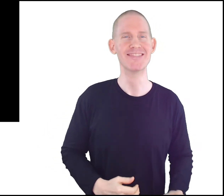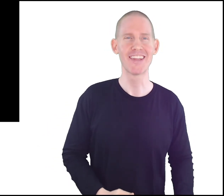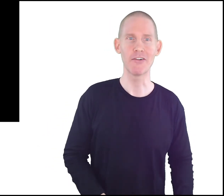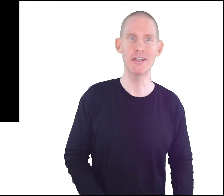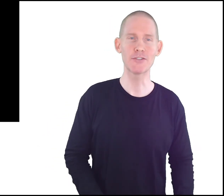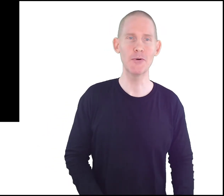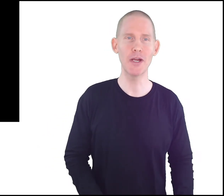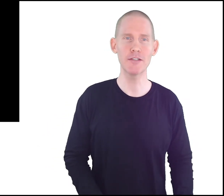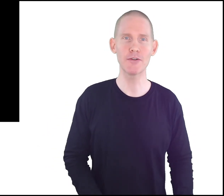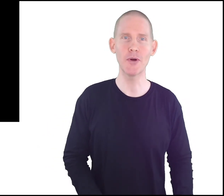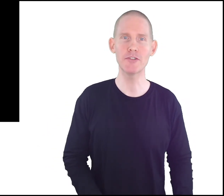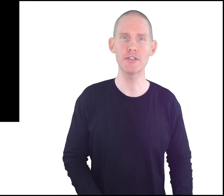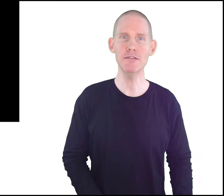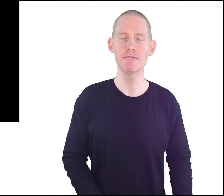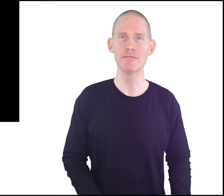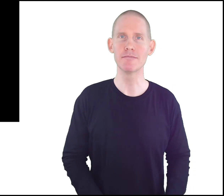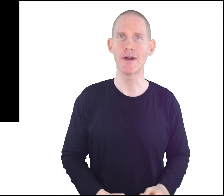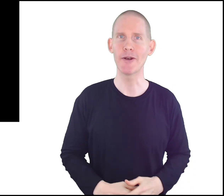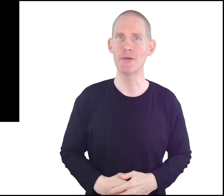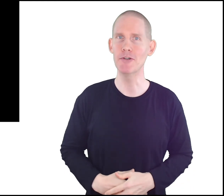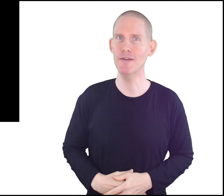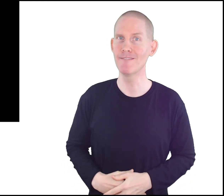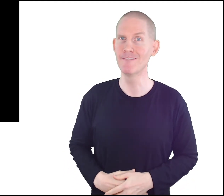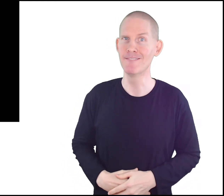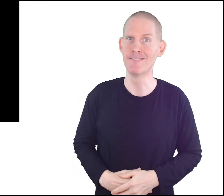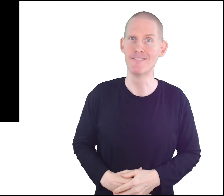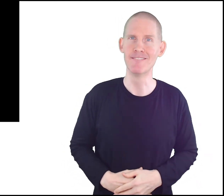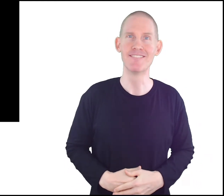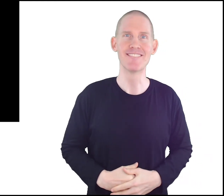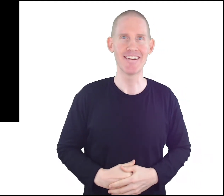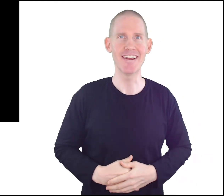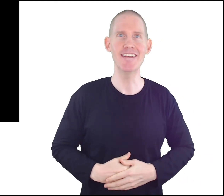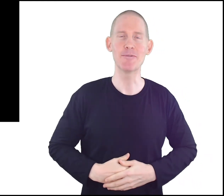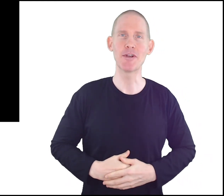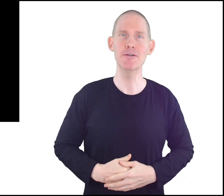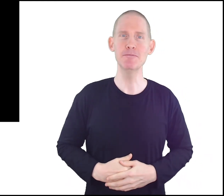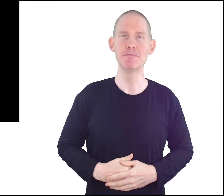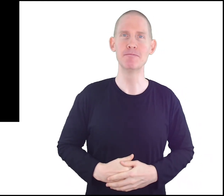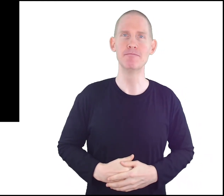right, let's go back to the question. How do we do it? All right, here we go.